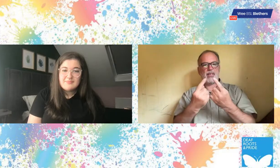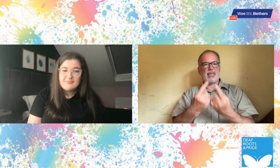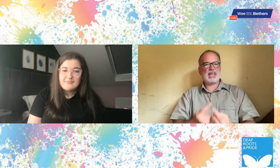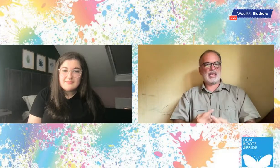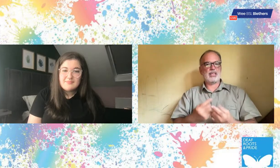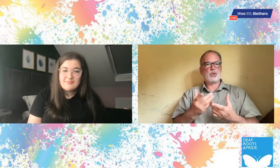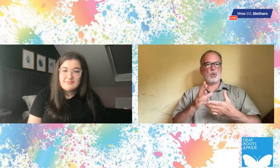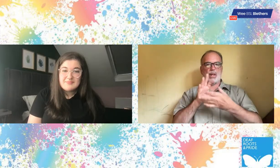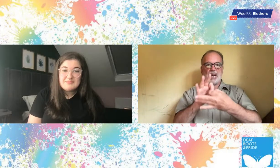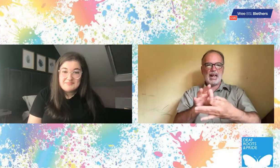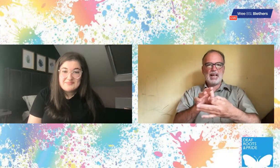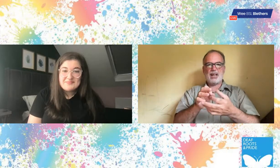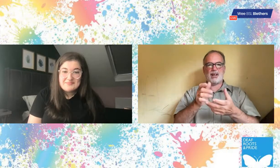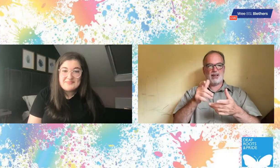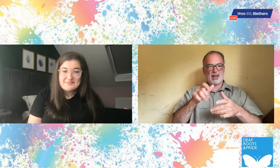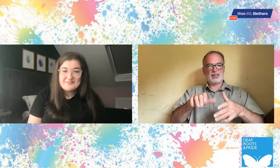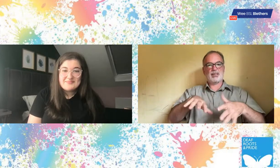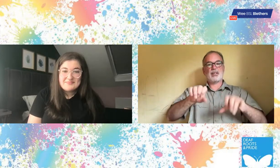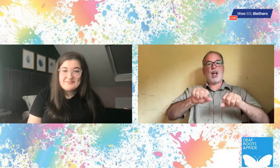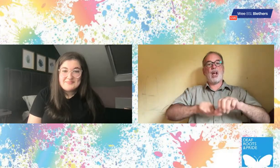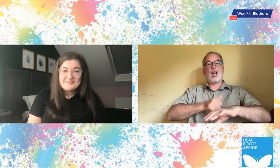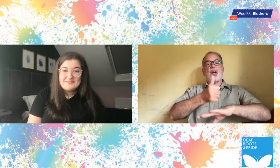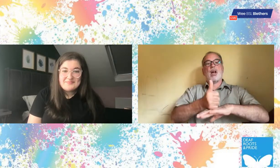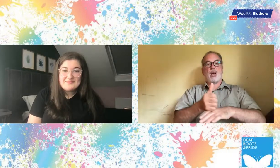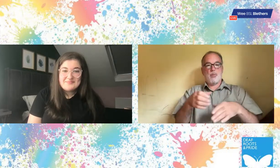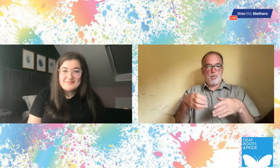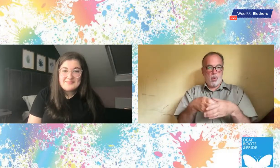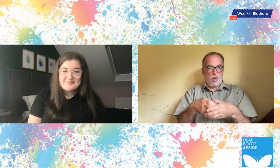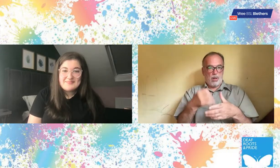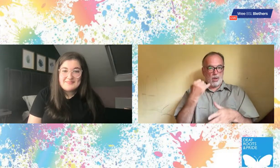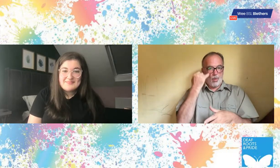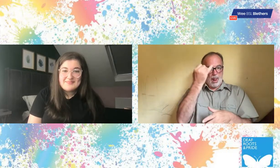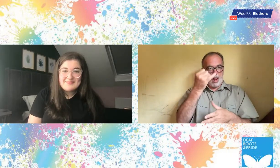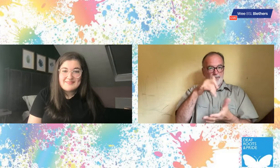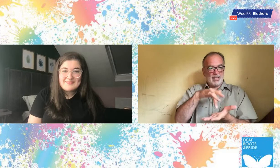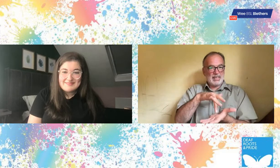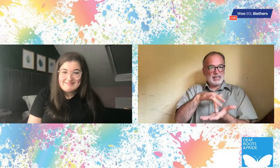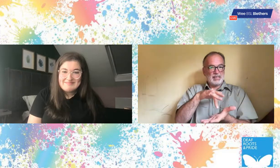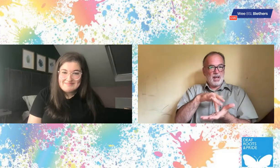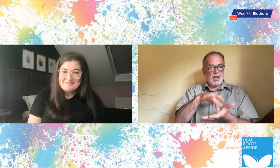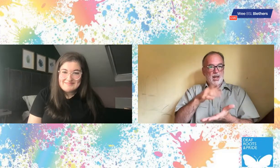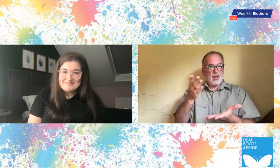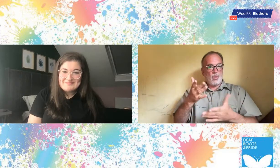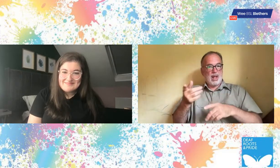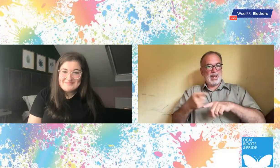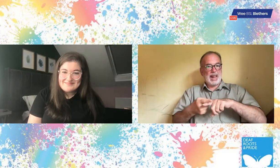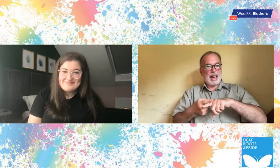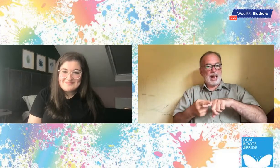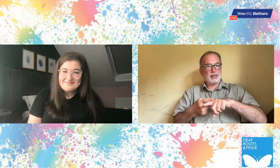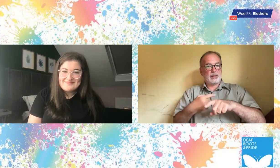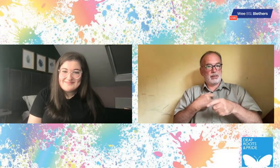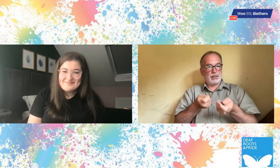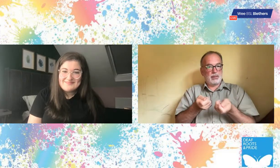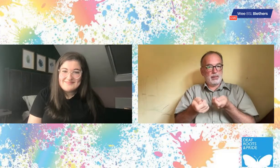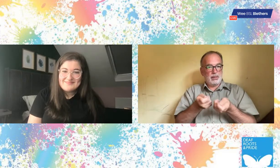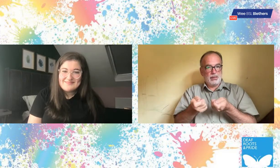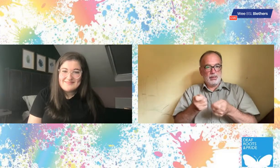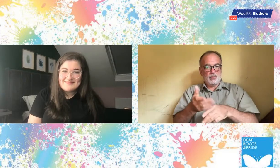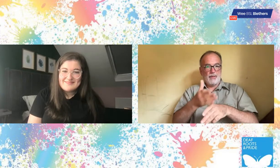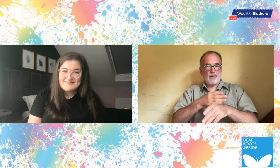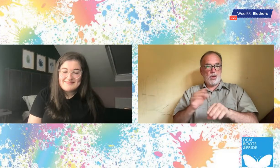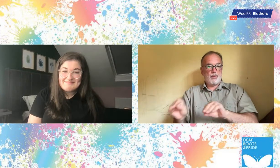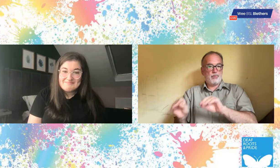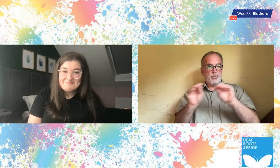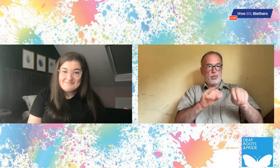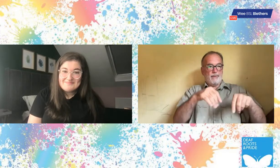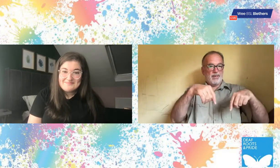um, knowing about, various animals and what they need. Mhm. And I started small with the Wildlife